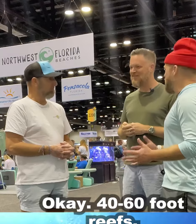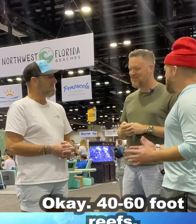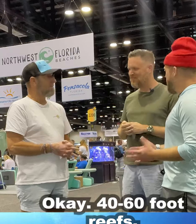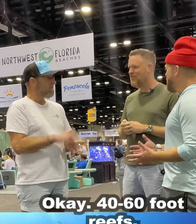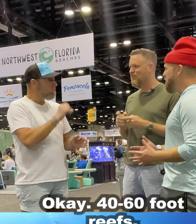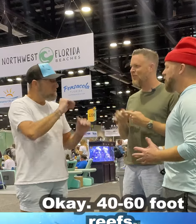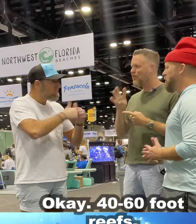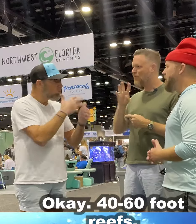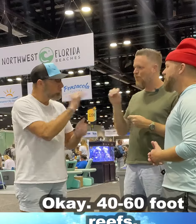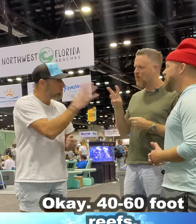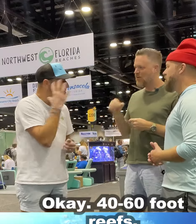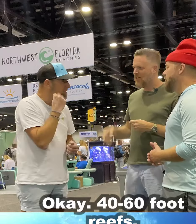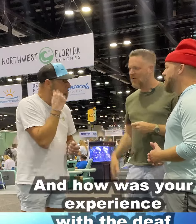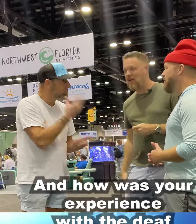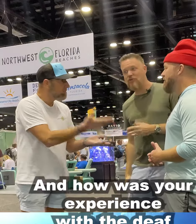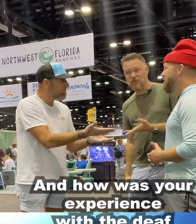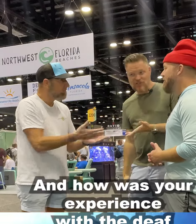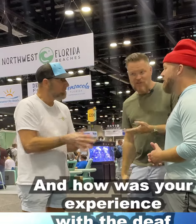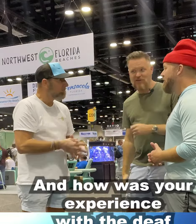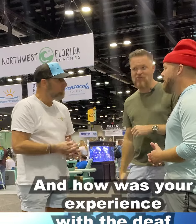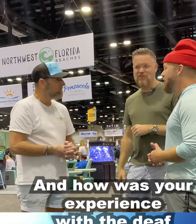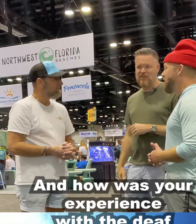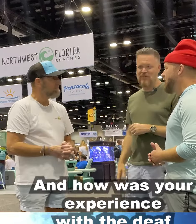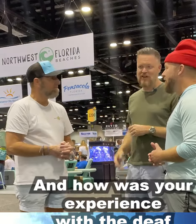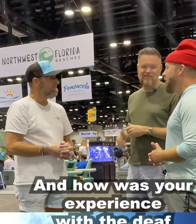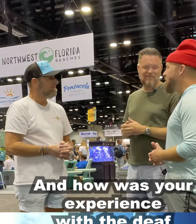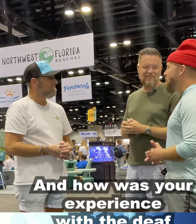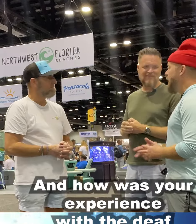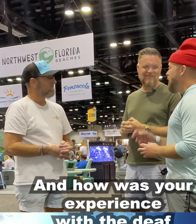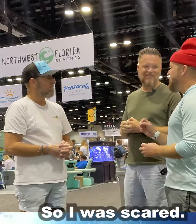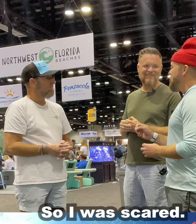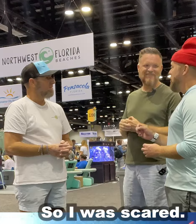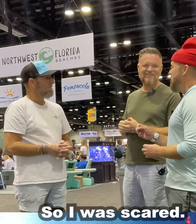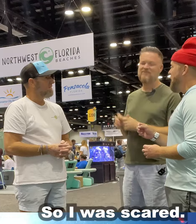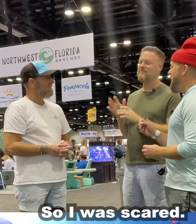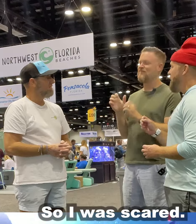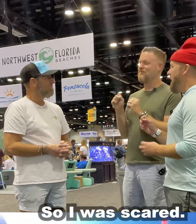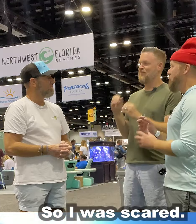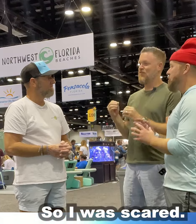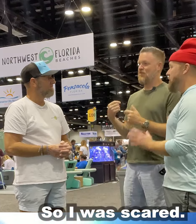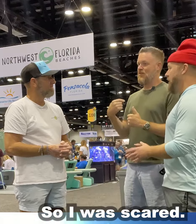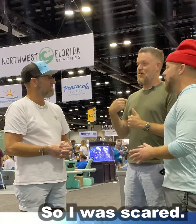40, 60 foot reefs. And how was your experience with the deaf guys? So I was scared.